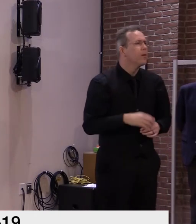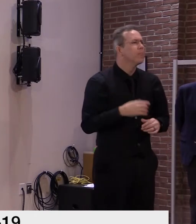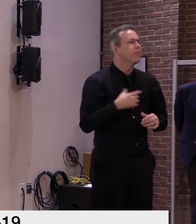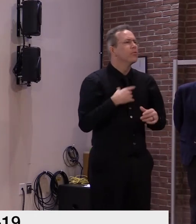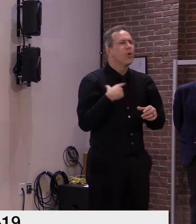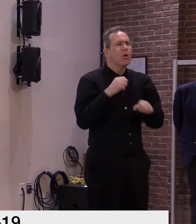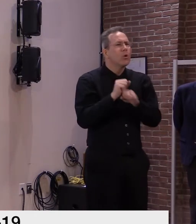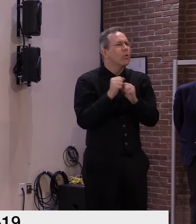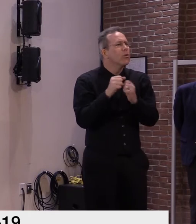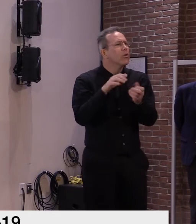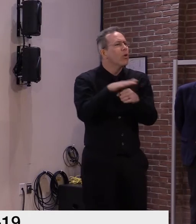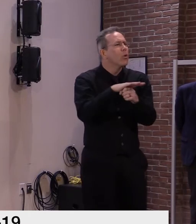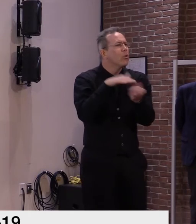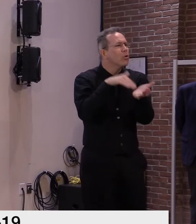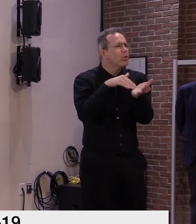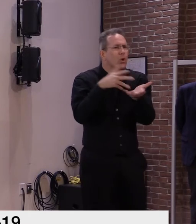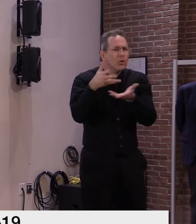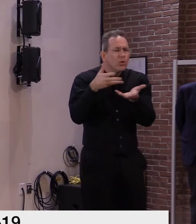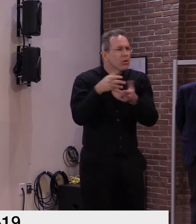well.